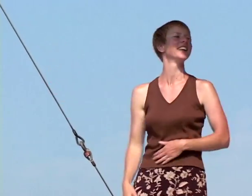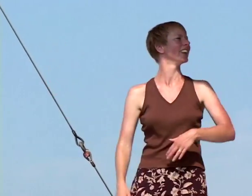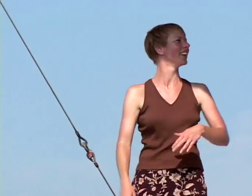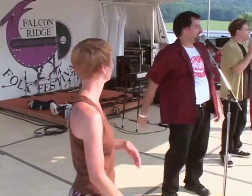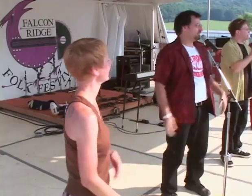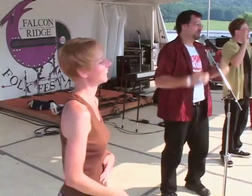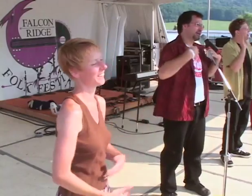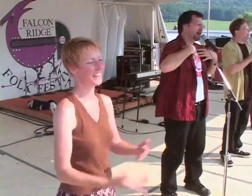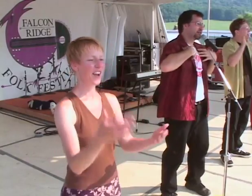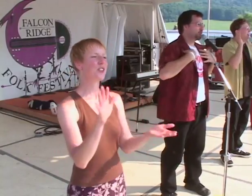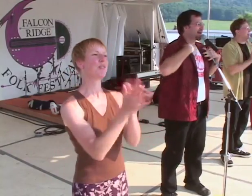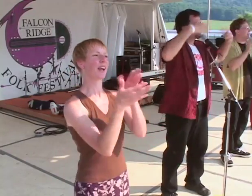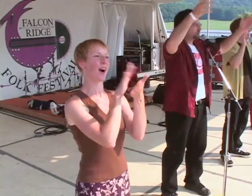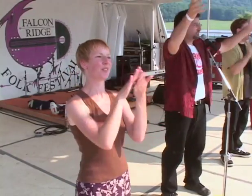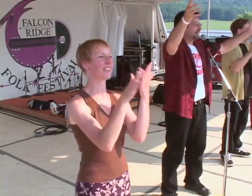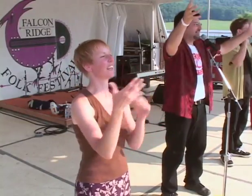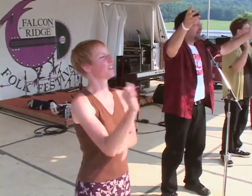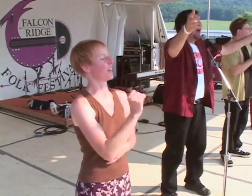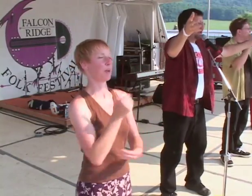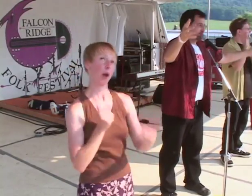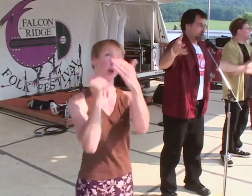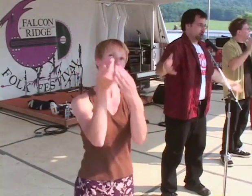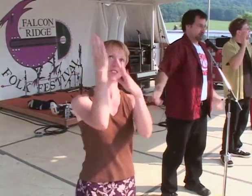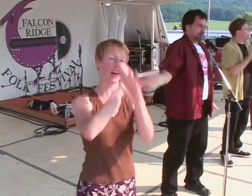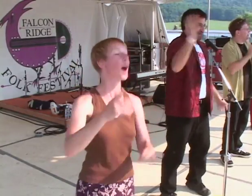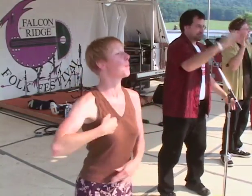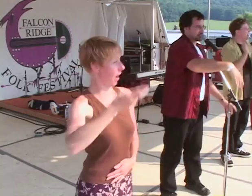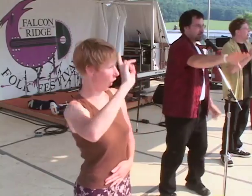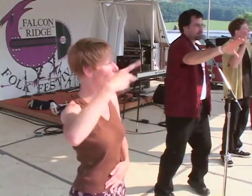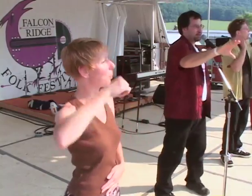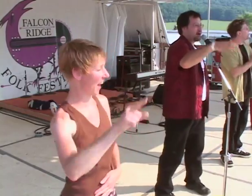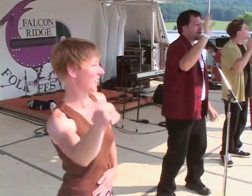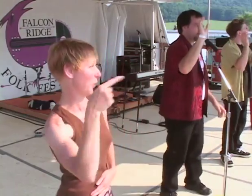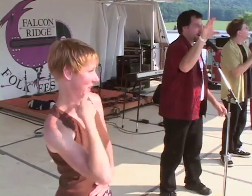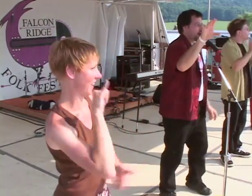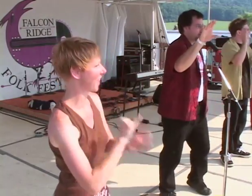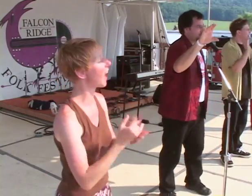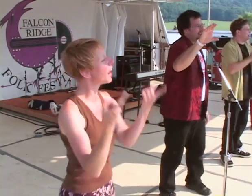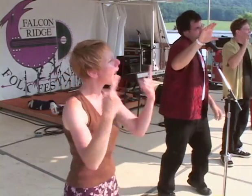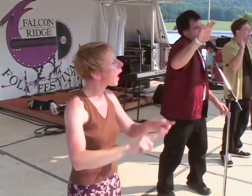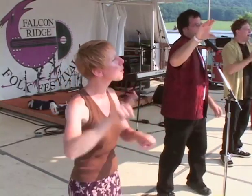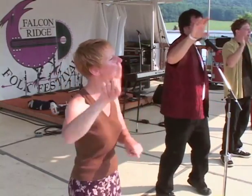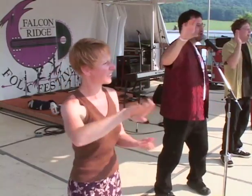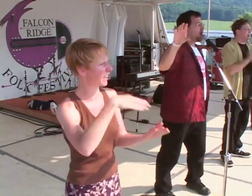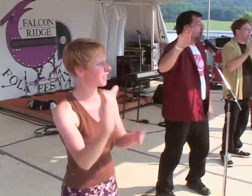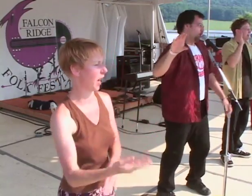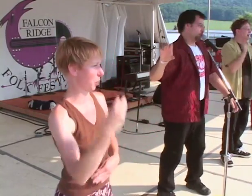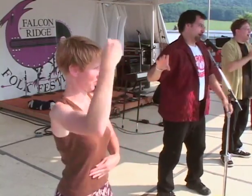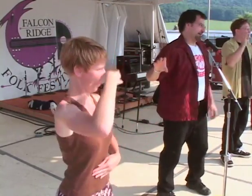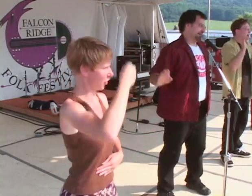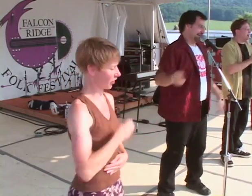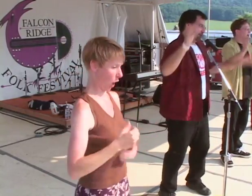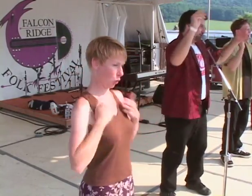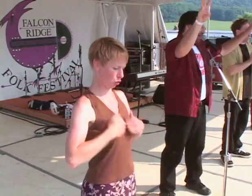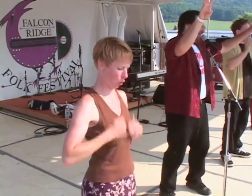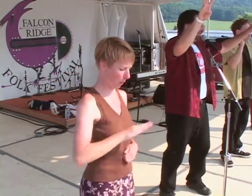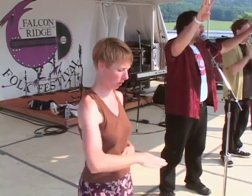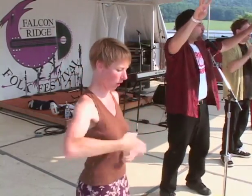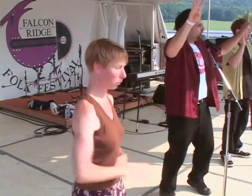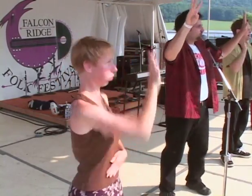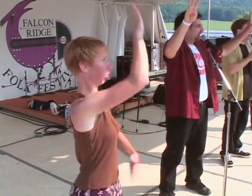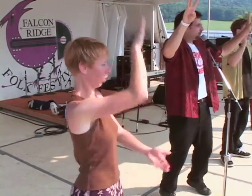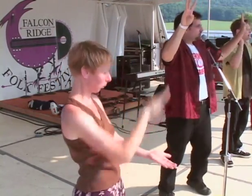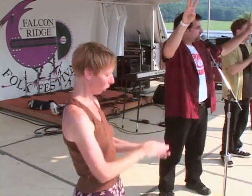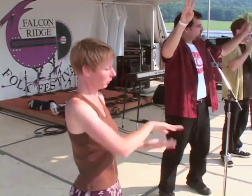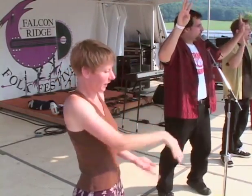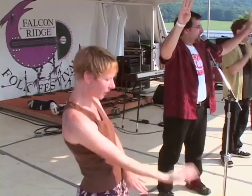Cleanliness is godliness, me Uncle Patch would sing. He broke his neck a-slippin' on a bar of Irish Spring. O'Grady, he was 80,